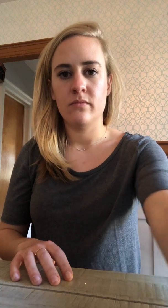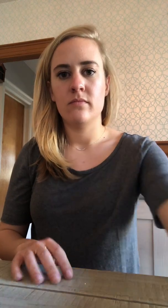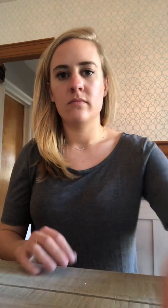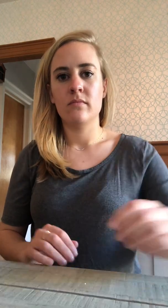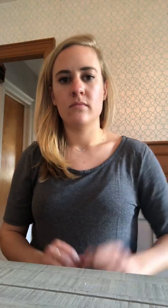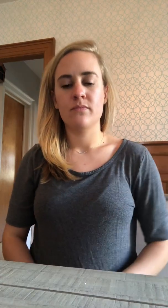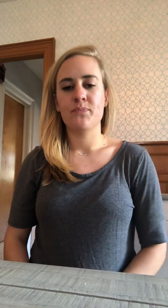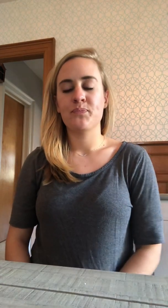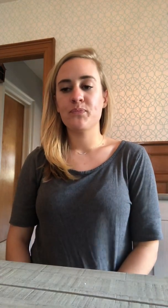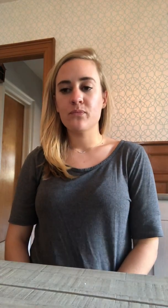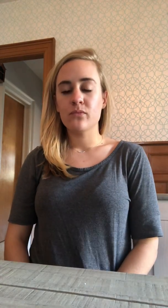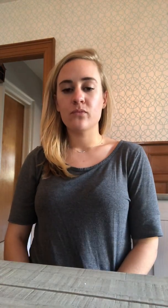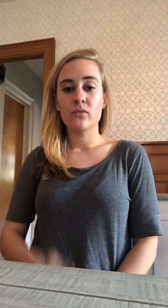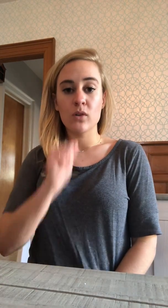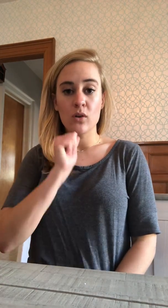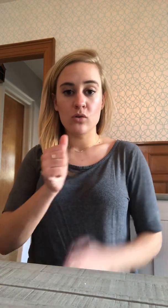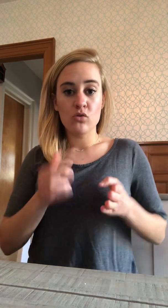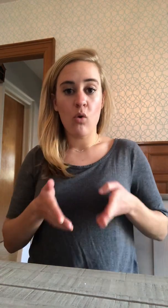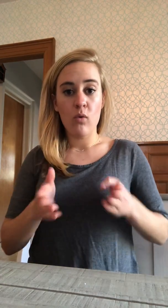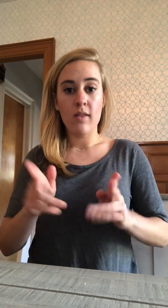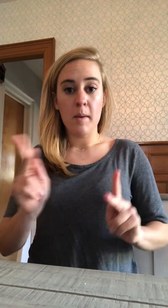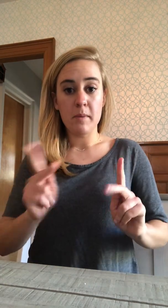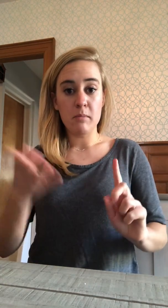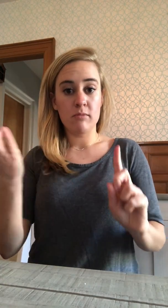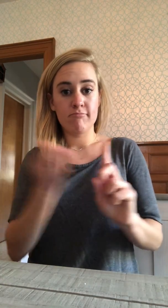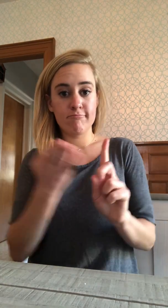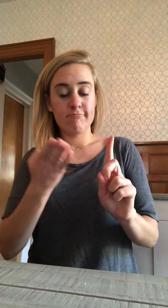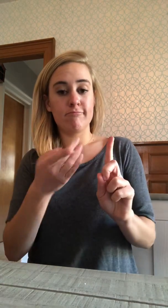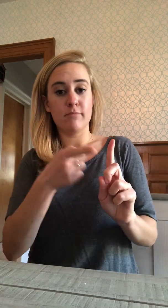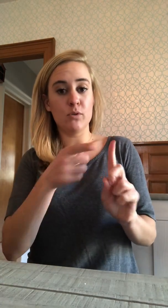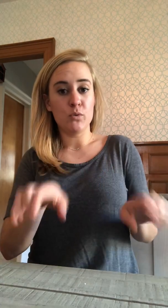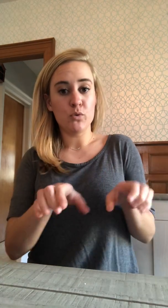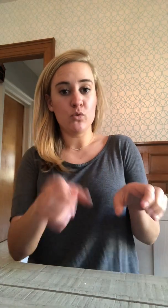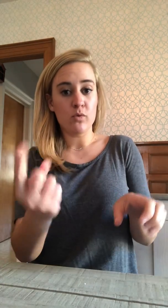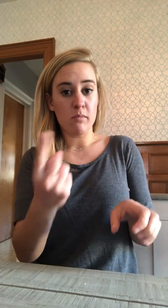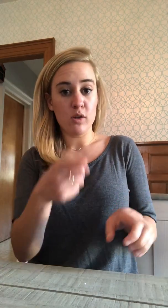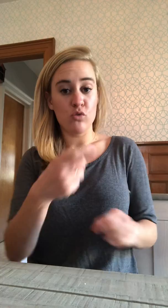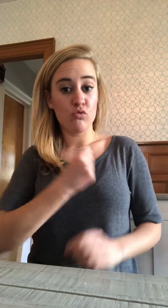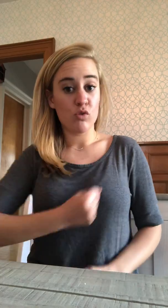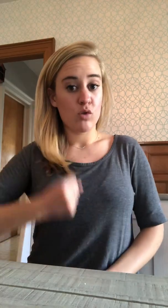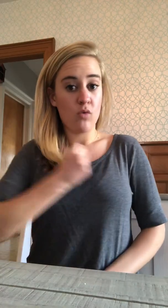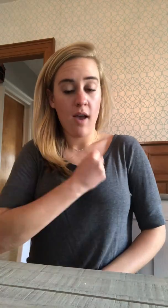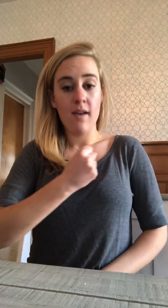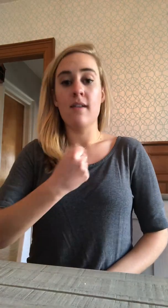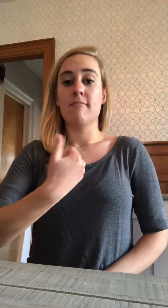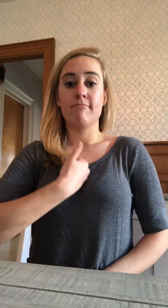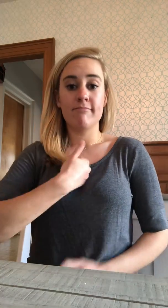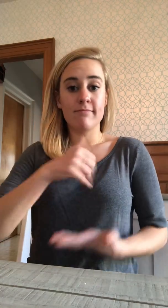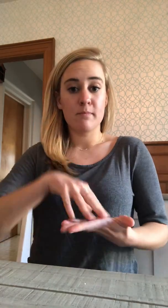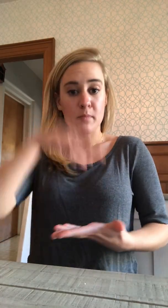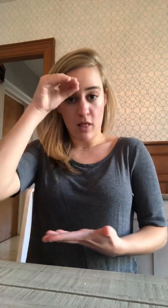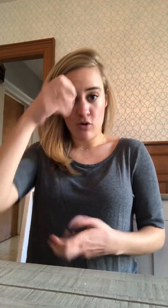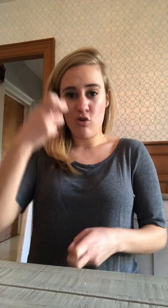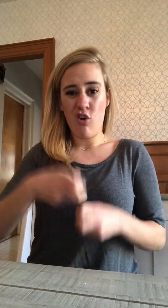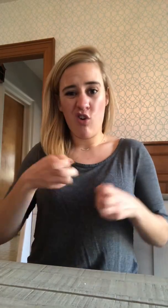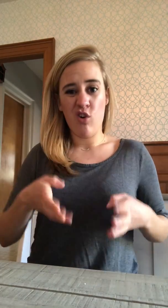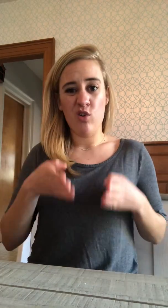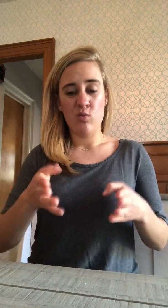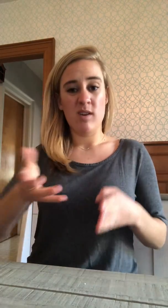Don't get talked into things you will regret. And I learned this one the hard way early in my career. We want to help people, we want to please people,